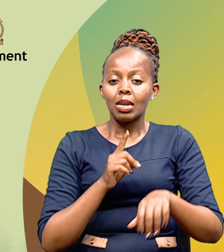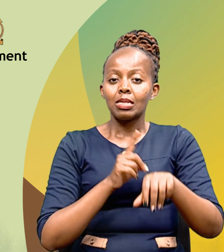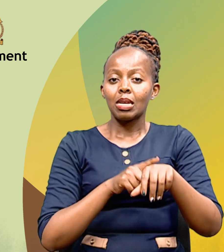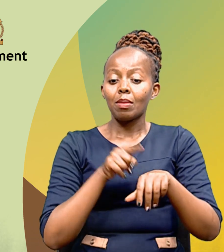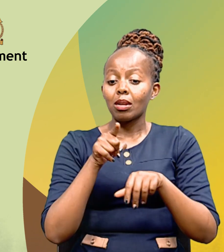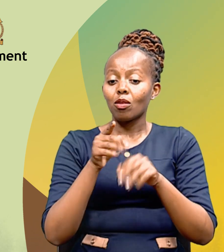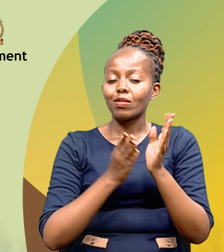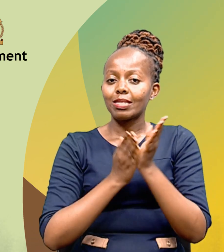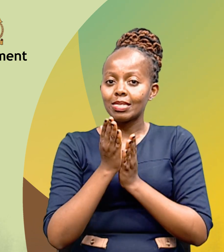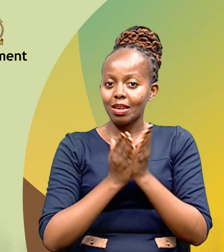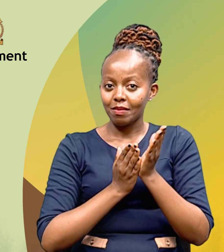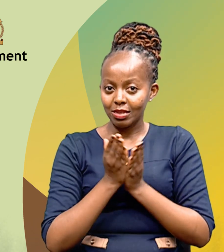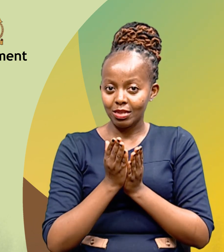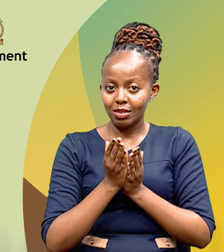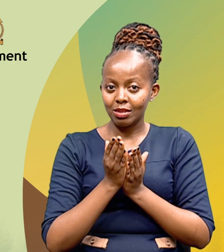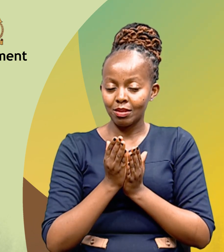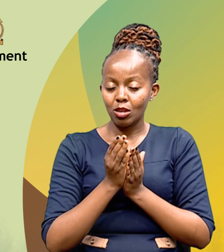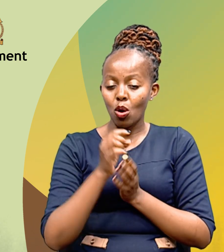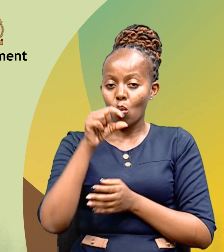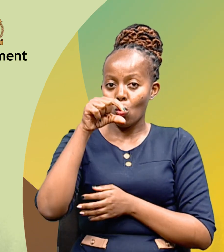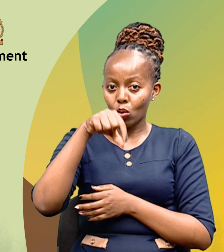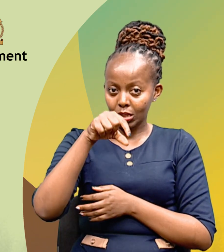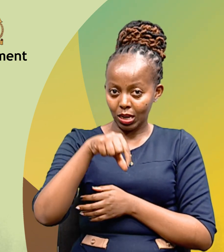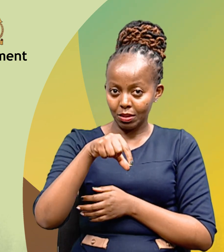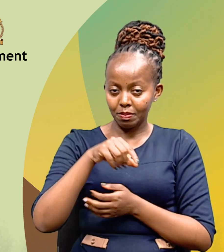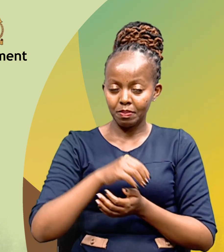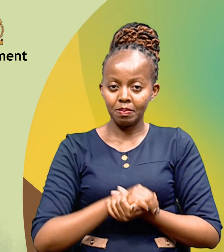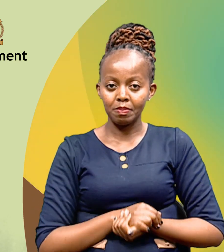Timeline of service is quarterly.